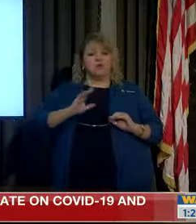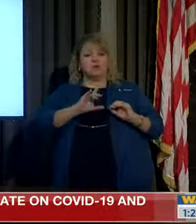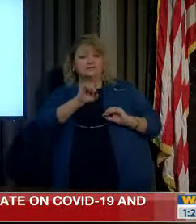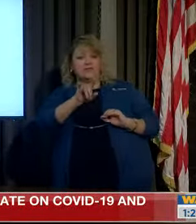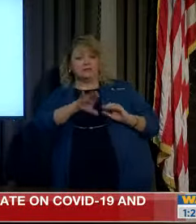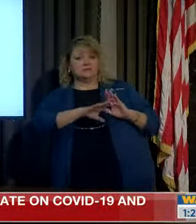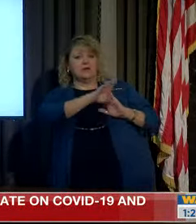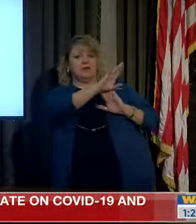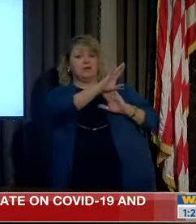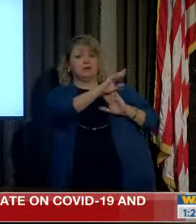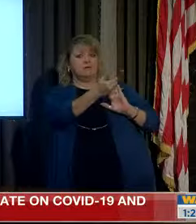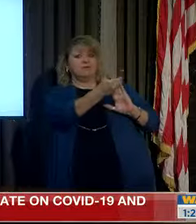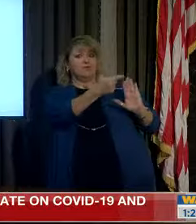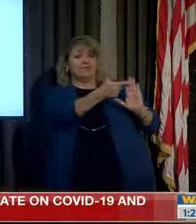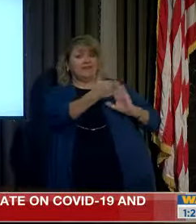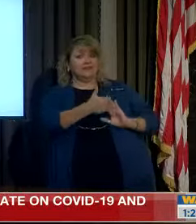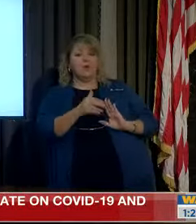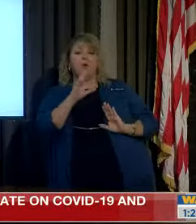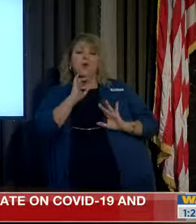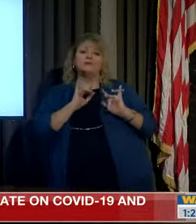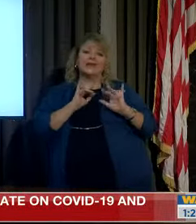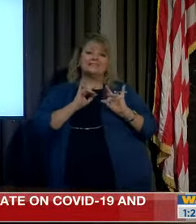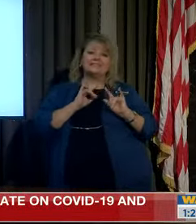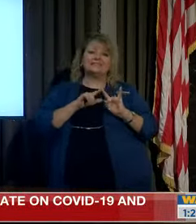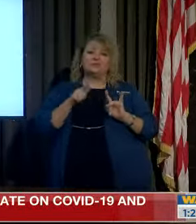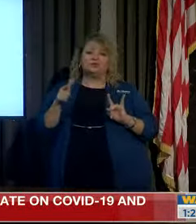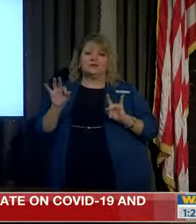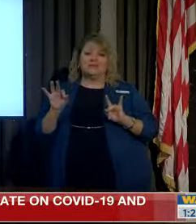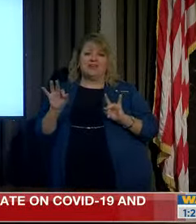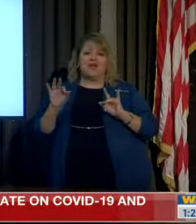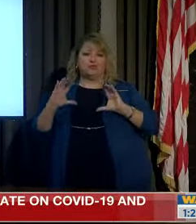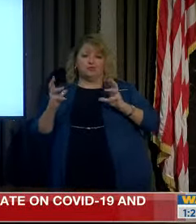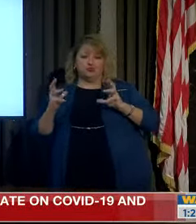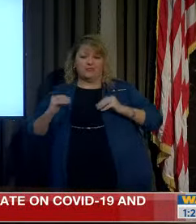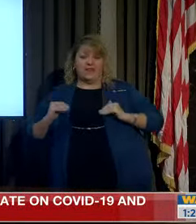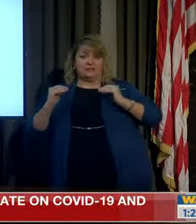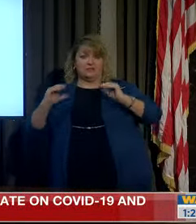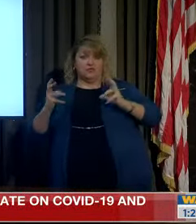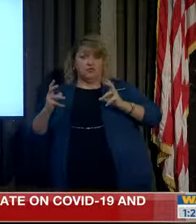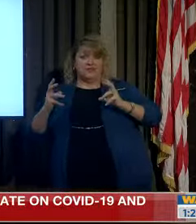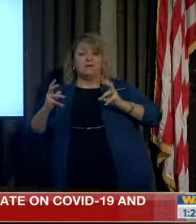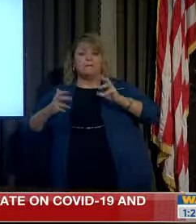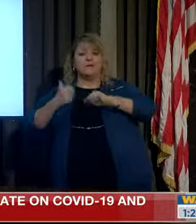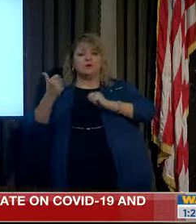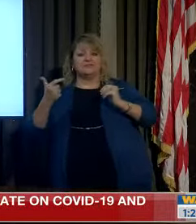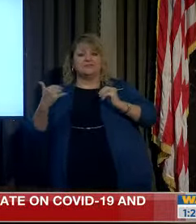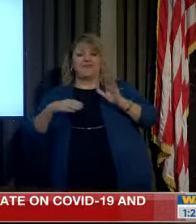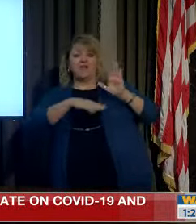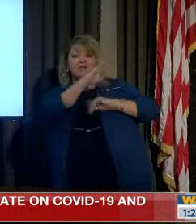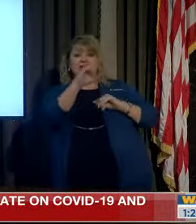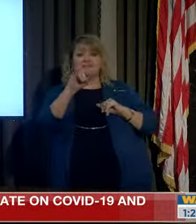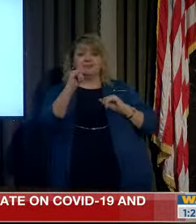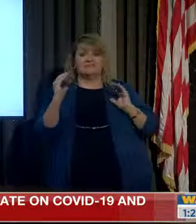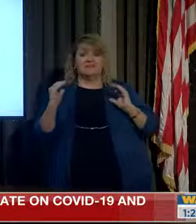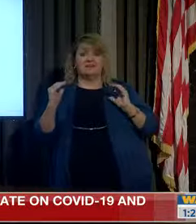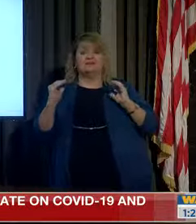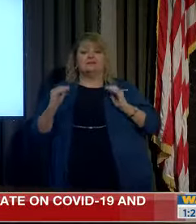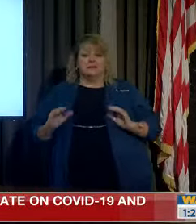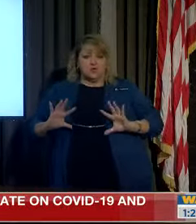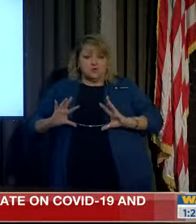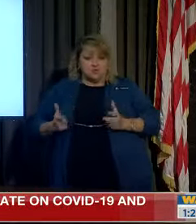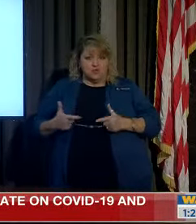the #1 age group for new cases. If you go to the next slide, I've zoomed in here on the Delta surge